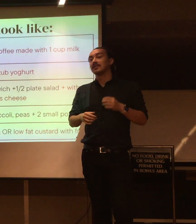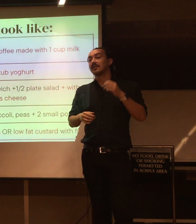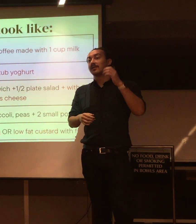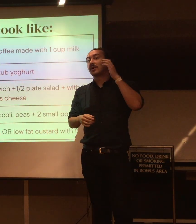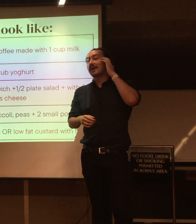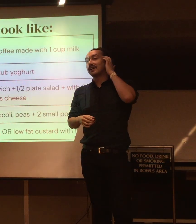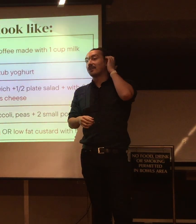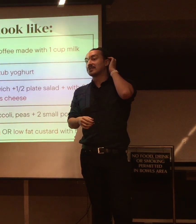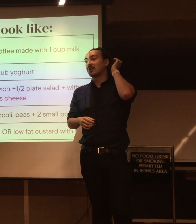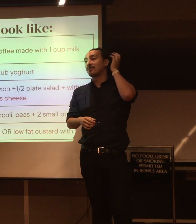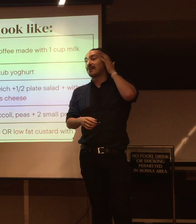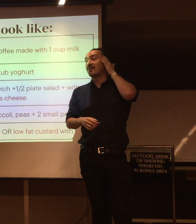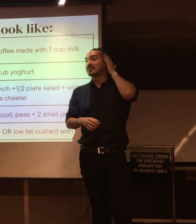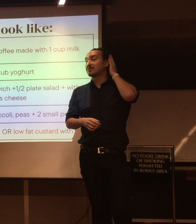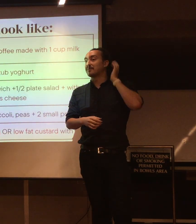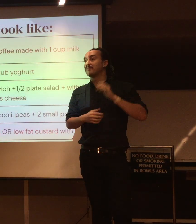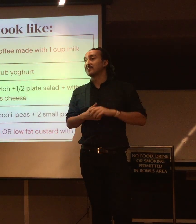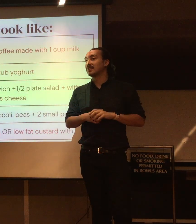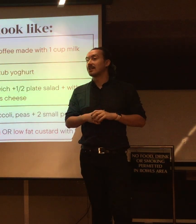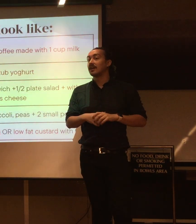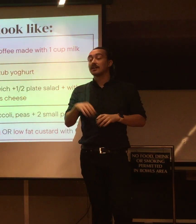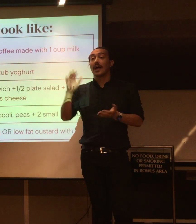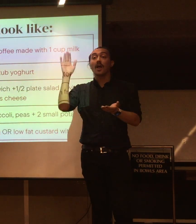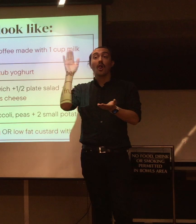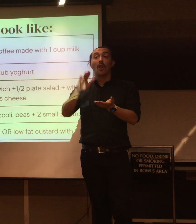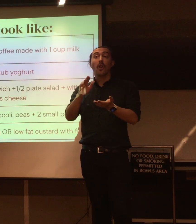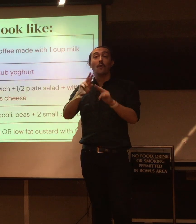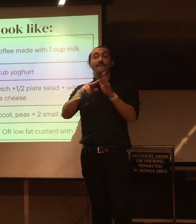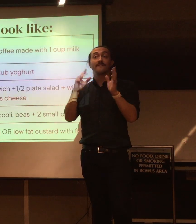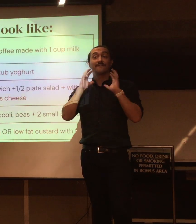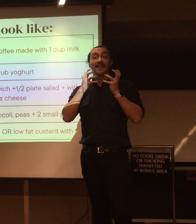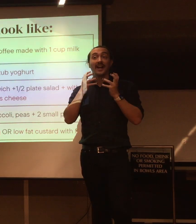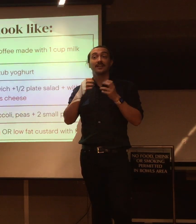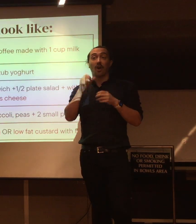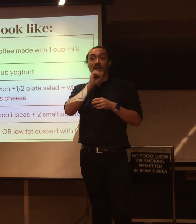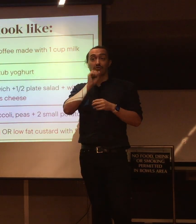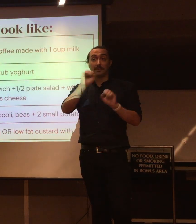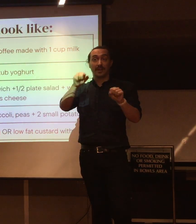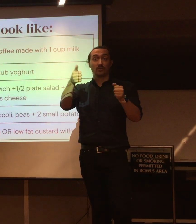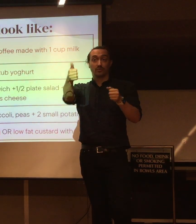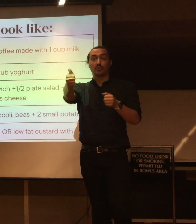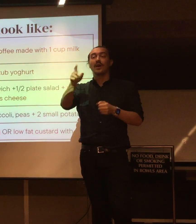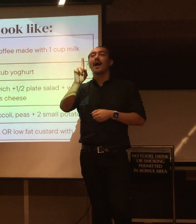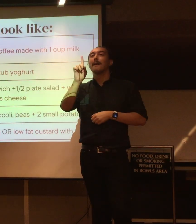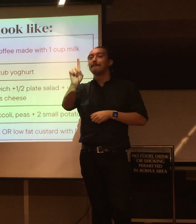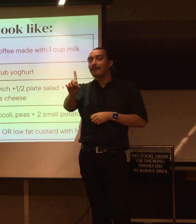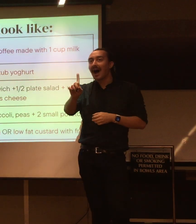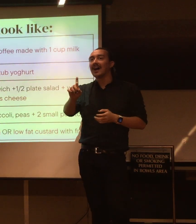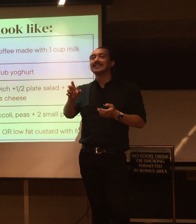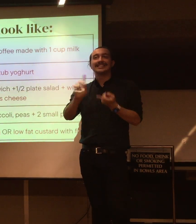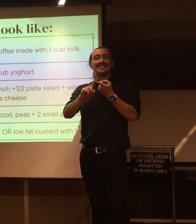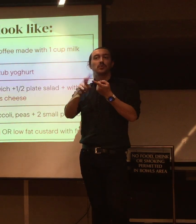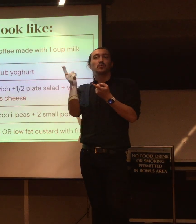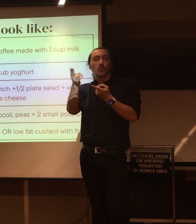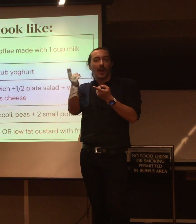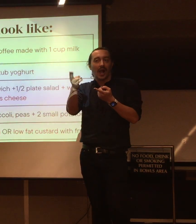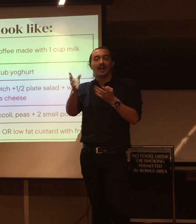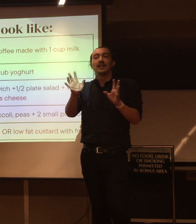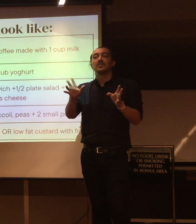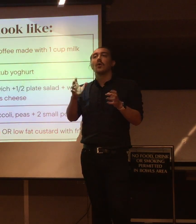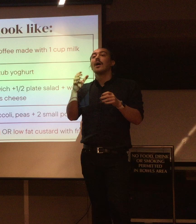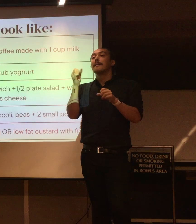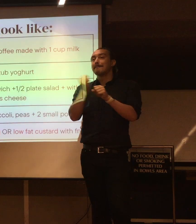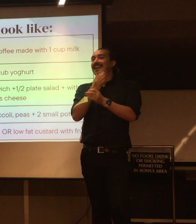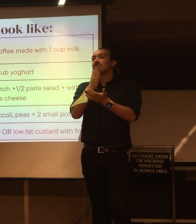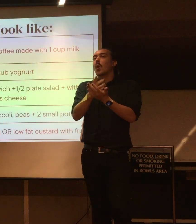that you're having. What about if it was low-fat ice cream? Low-fat ice cream's good, but I'd say keep it to maybe a